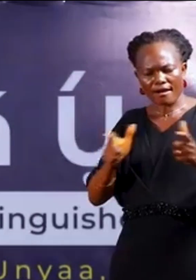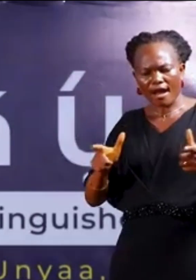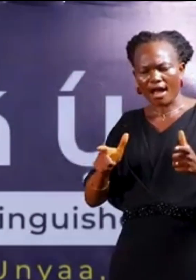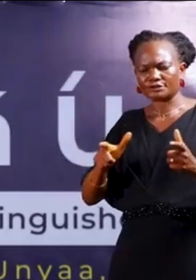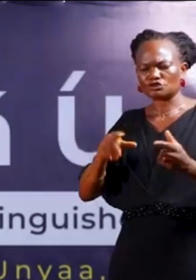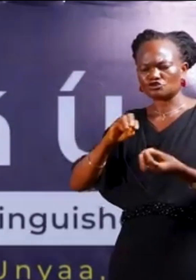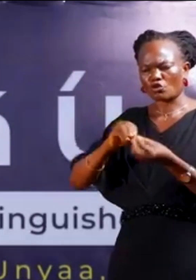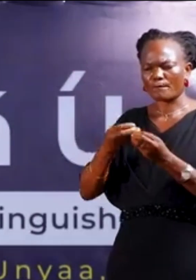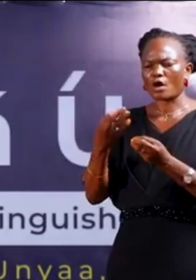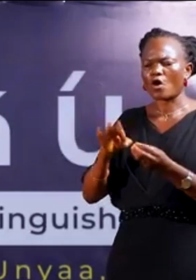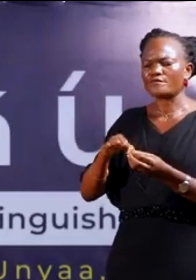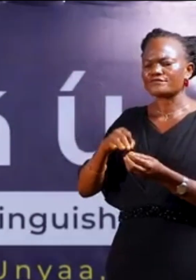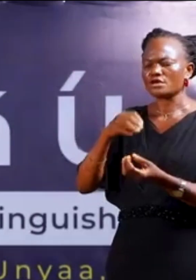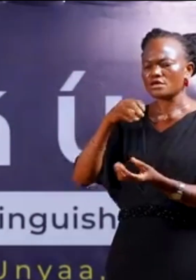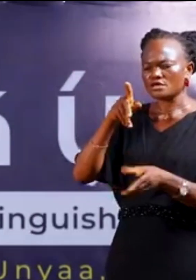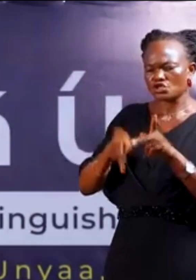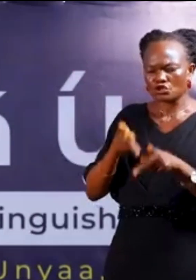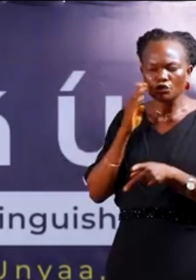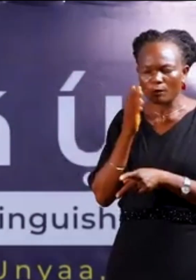slaves. In Jamaica,